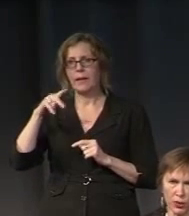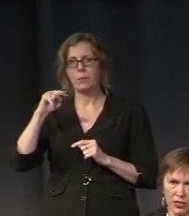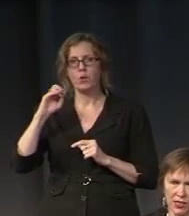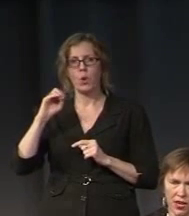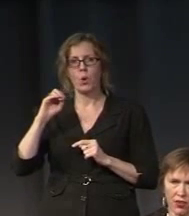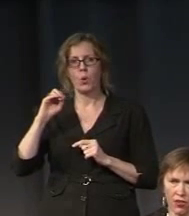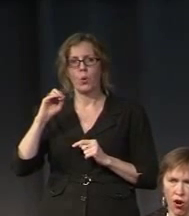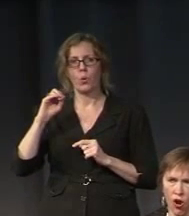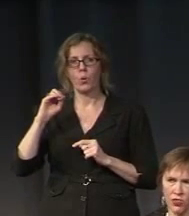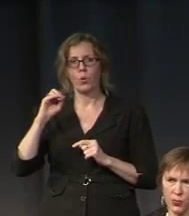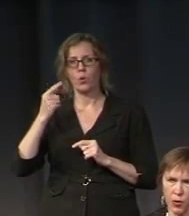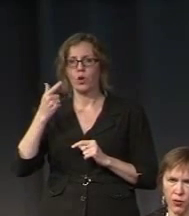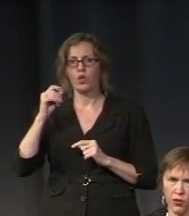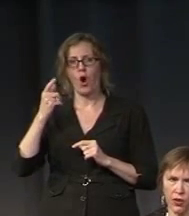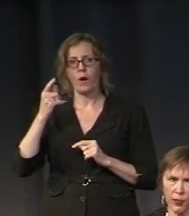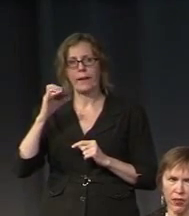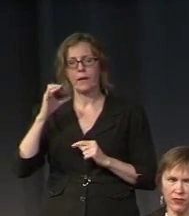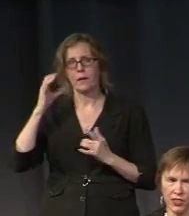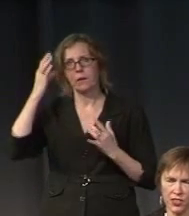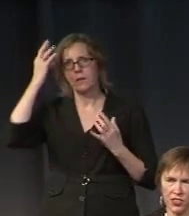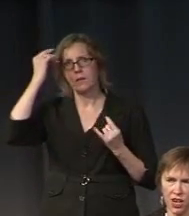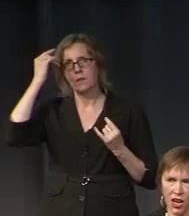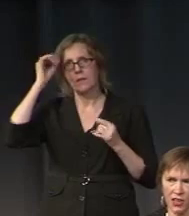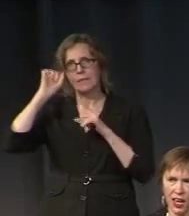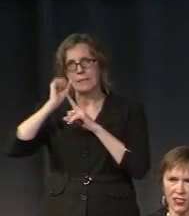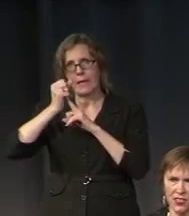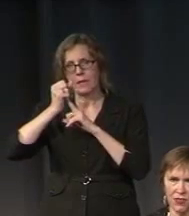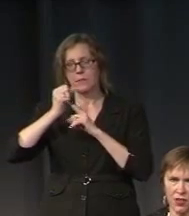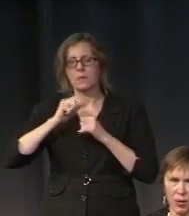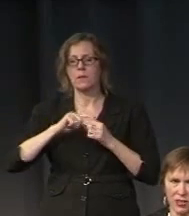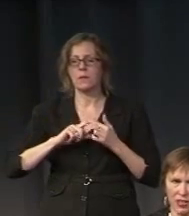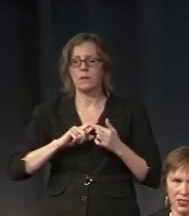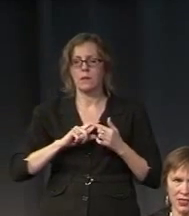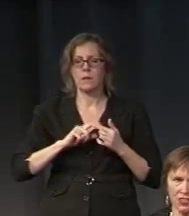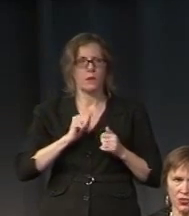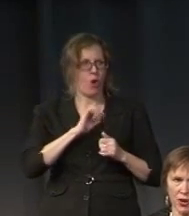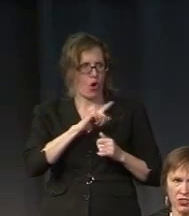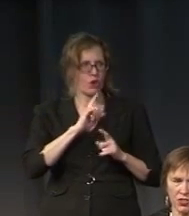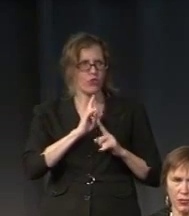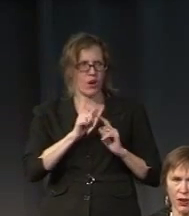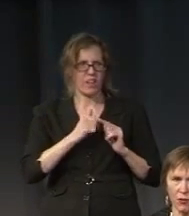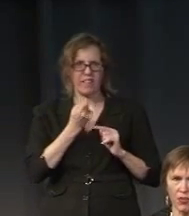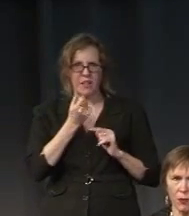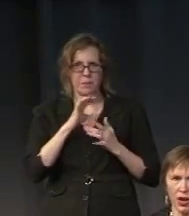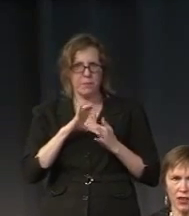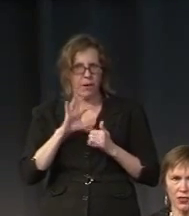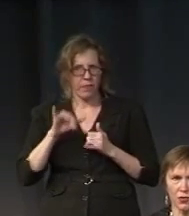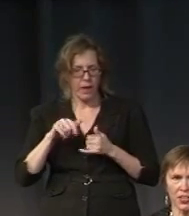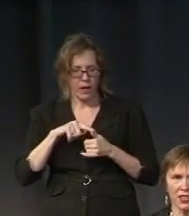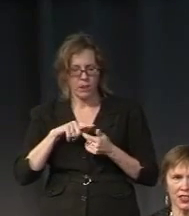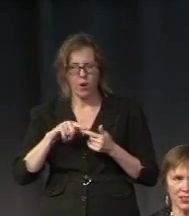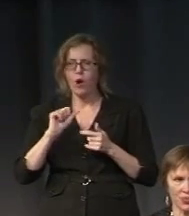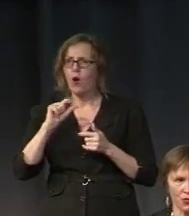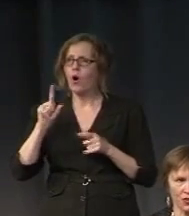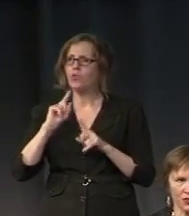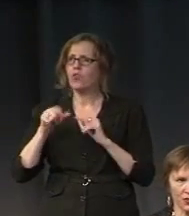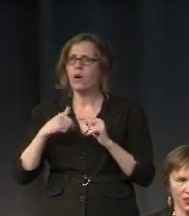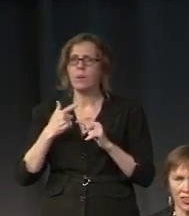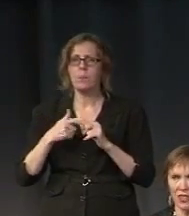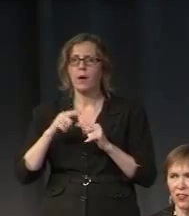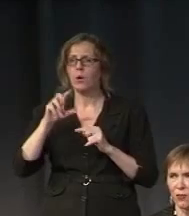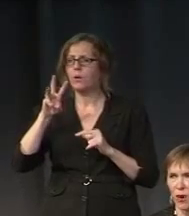The humanists here all spoke about Wittgenstein and this fundamental existential question about whether my green is